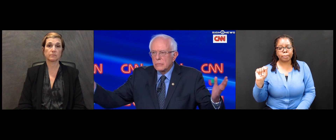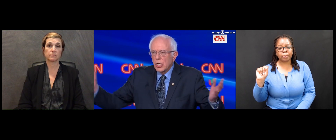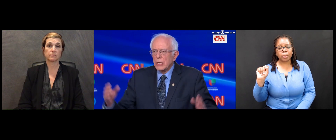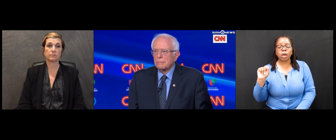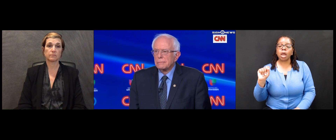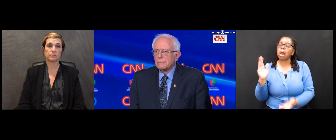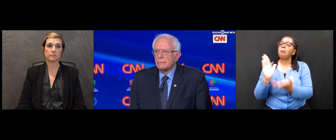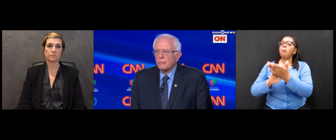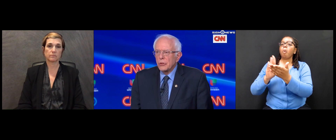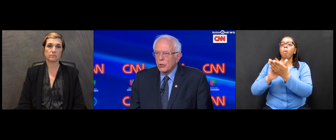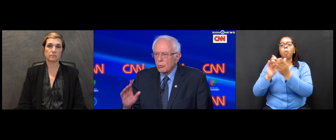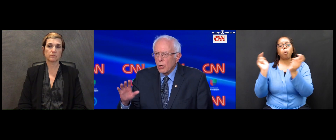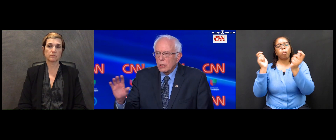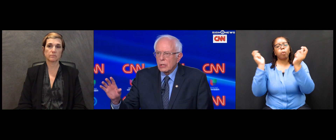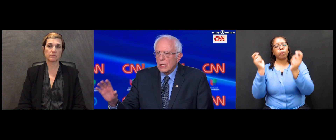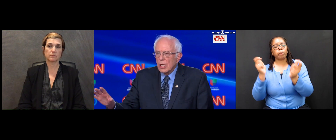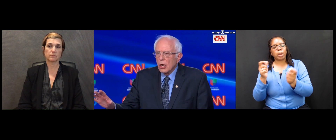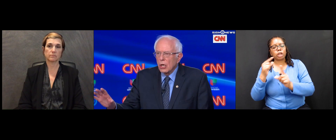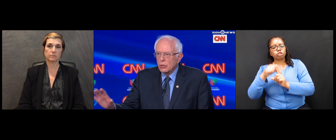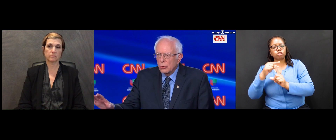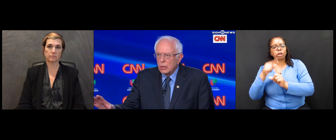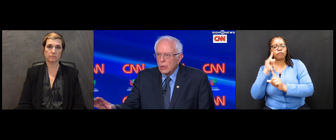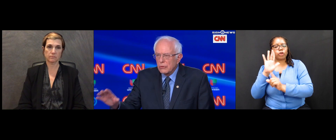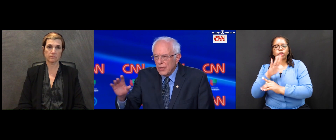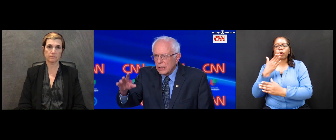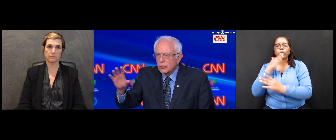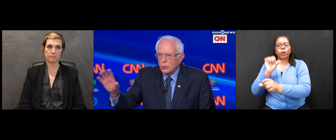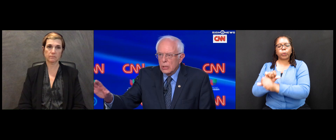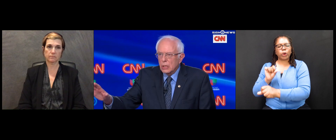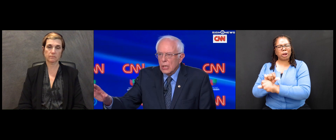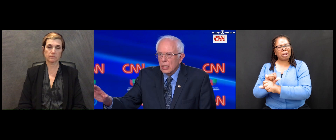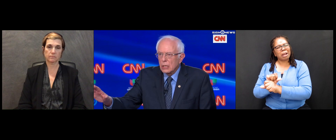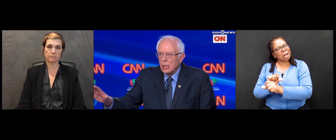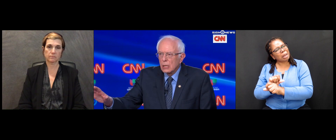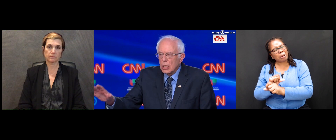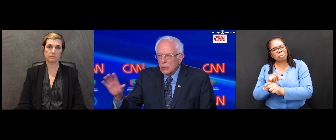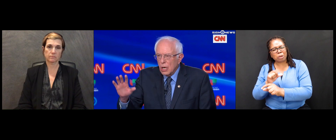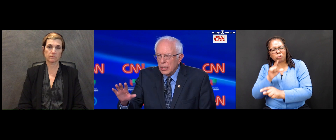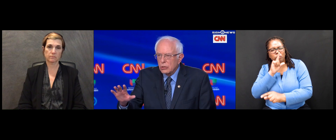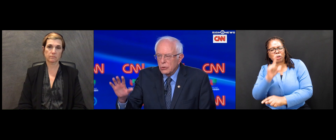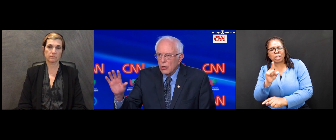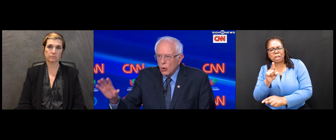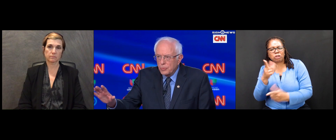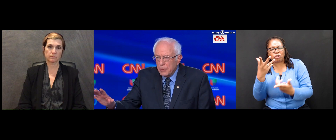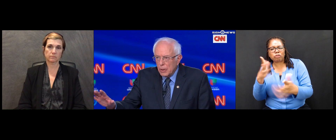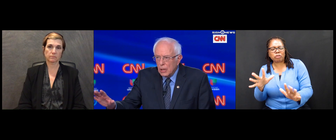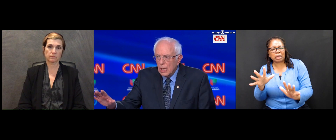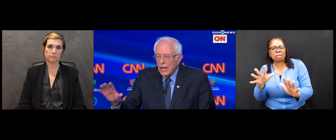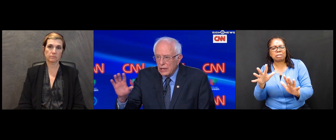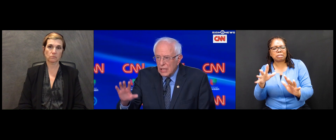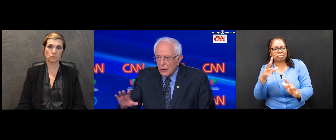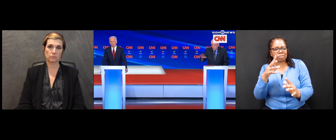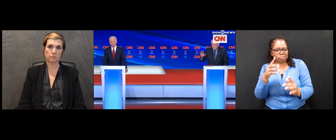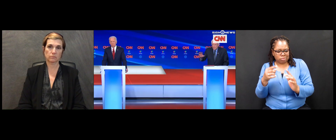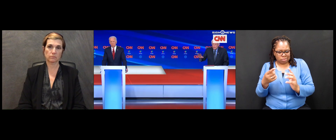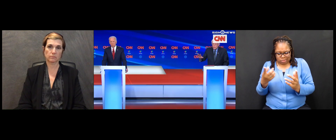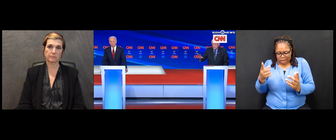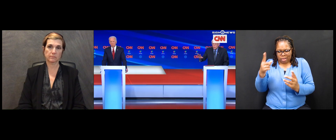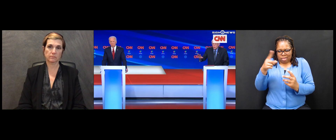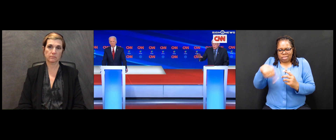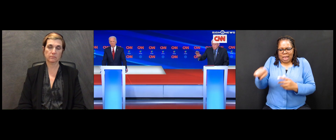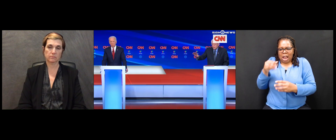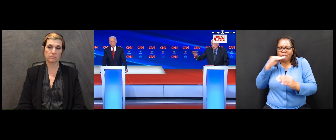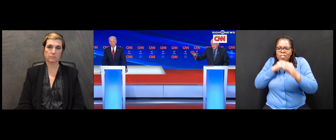praising China for the good work that they are doing, when in fact, as you indicated, they were lying to their own people and allowing that